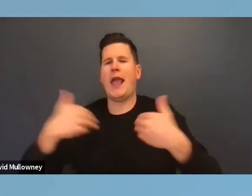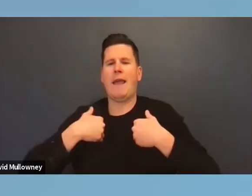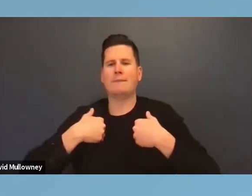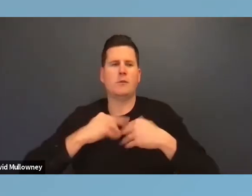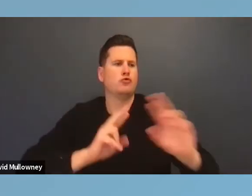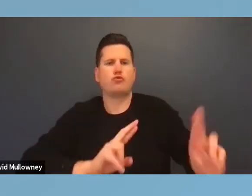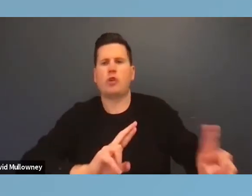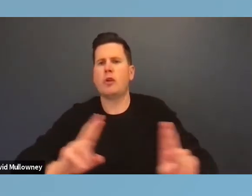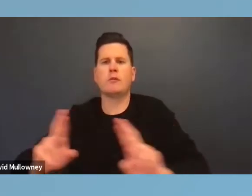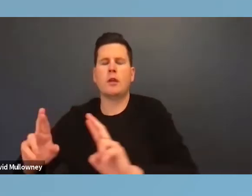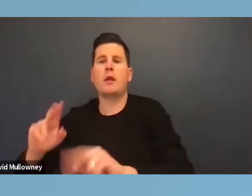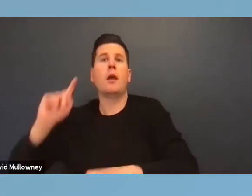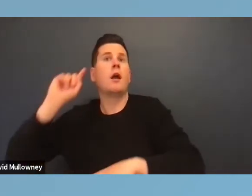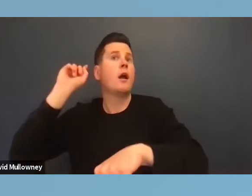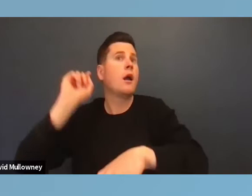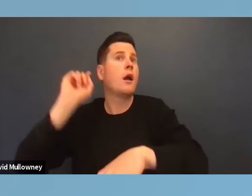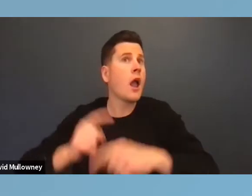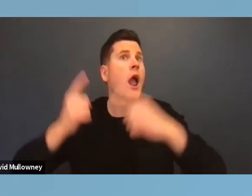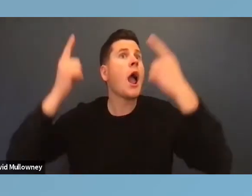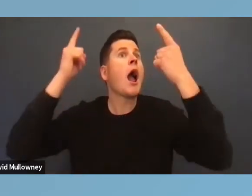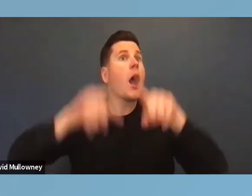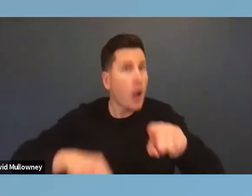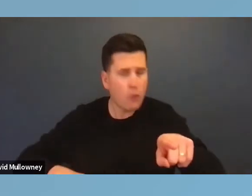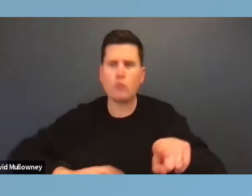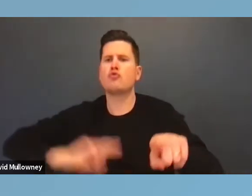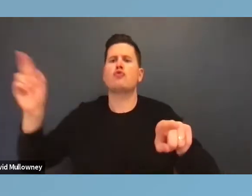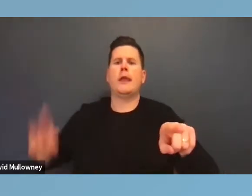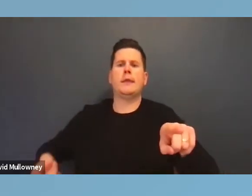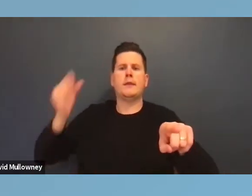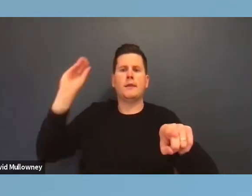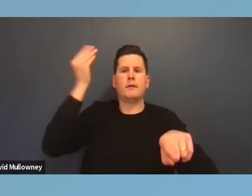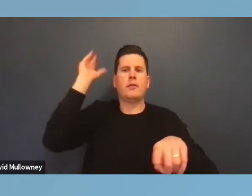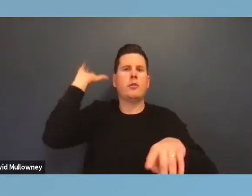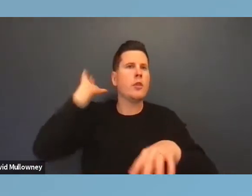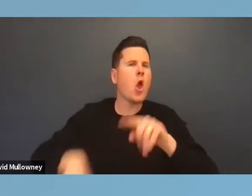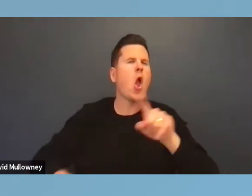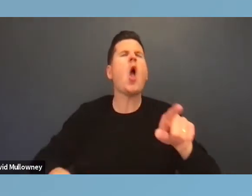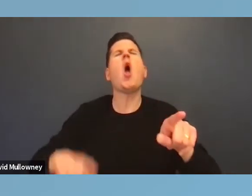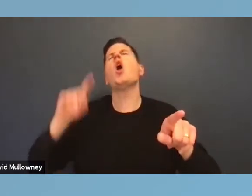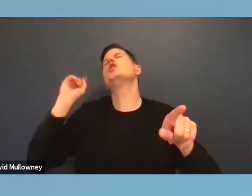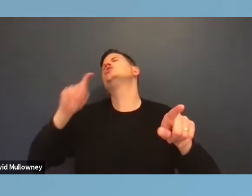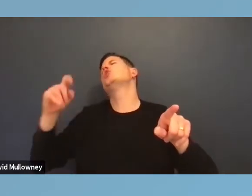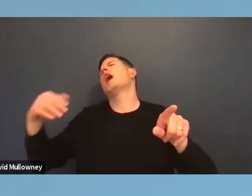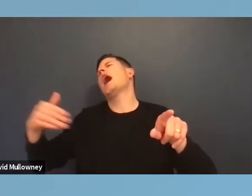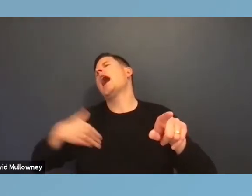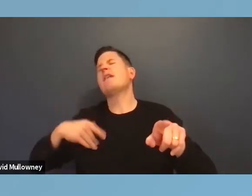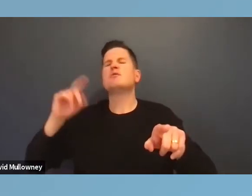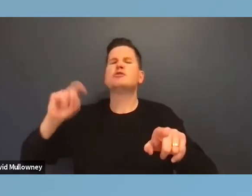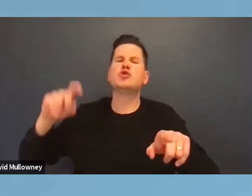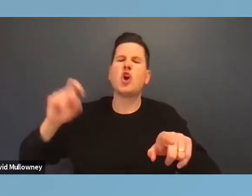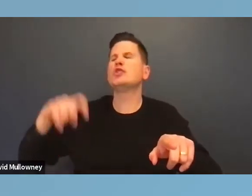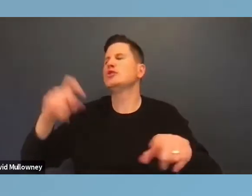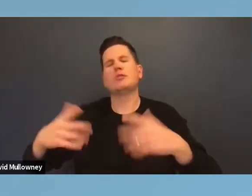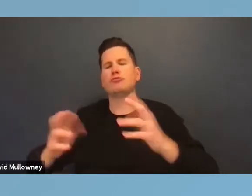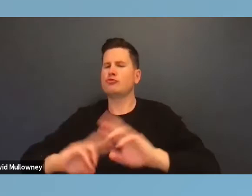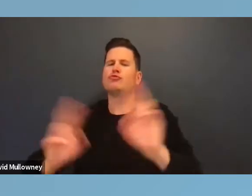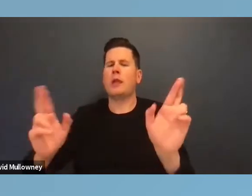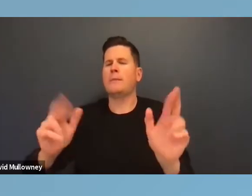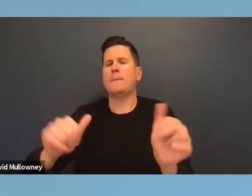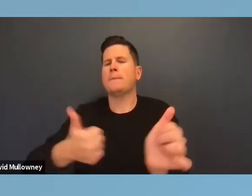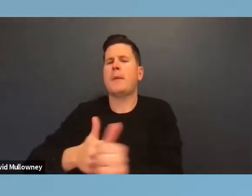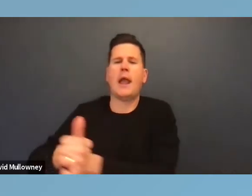It's nice to have everything ready, and they're right there. Instead of thinking, oh, I should have,